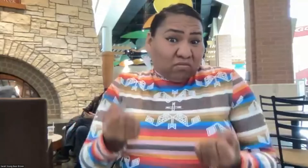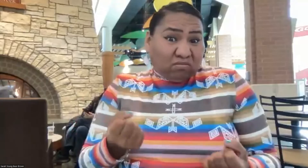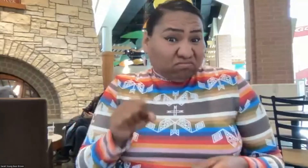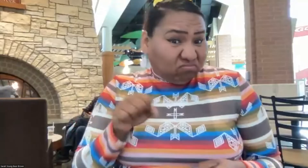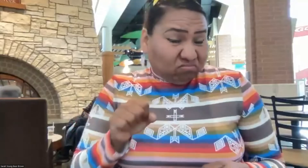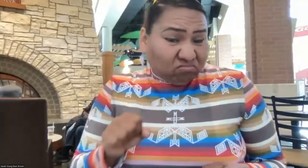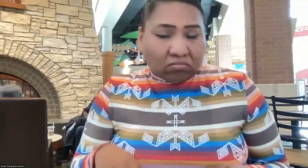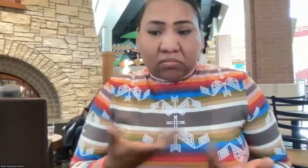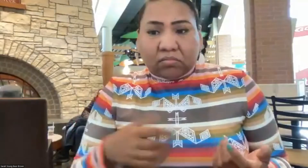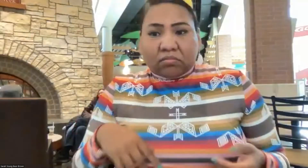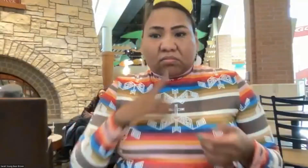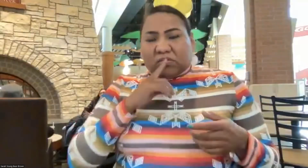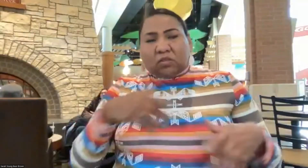addiction, and abuse.